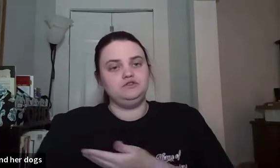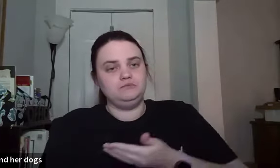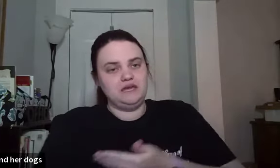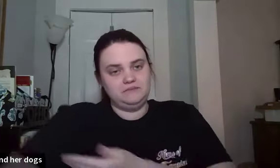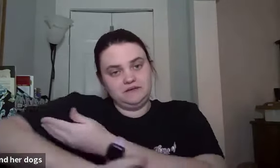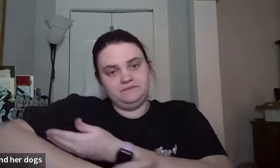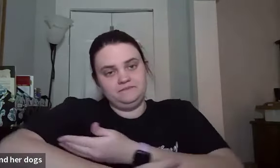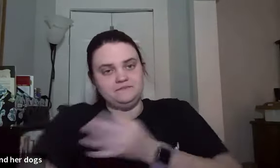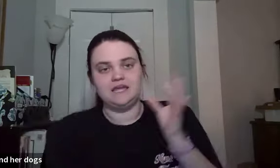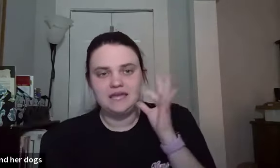do baby cat,